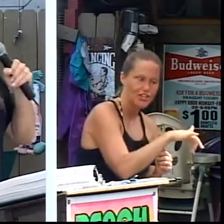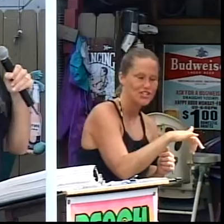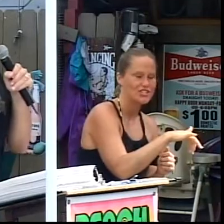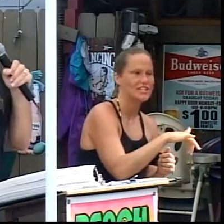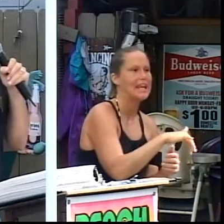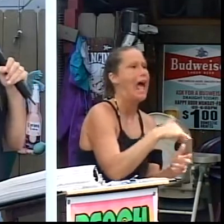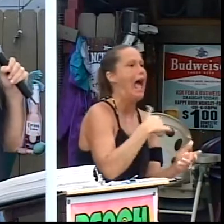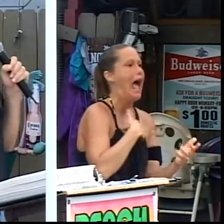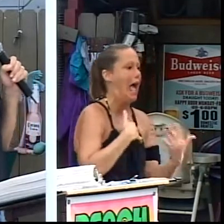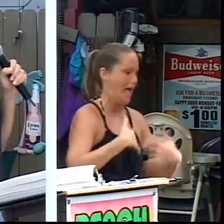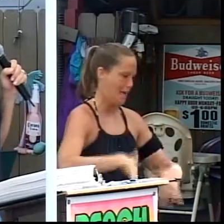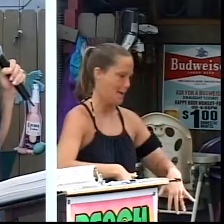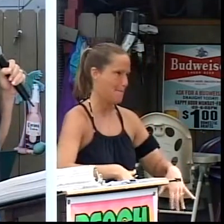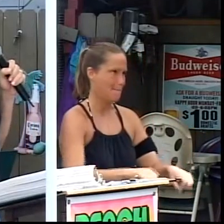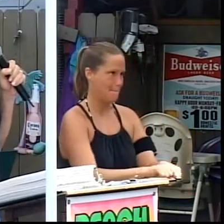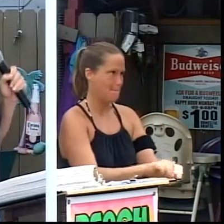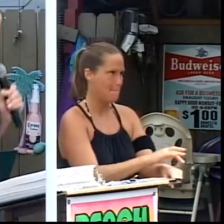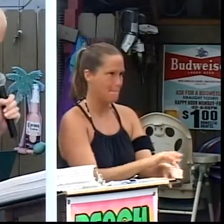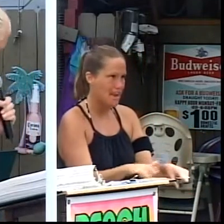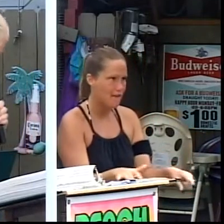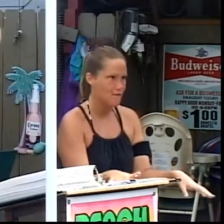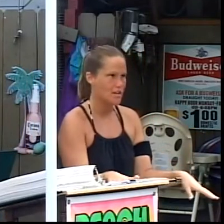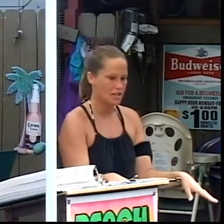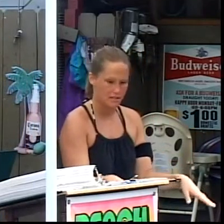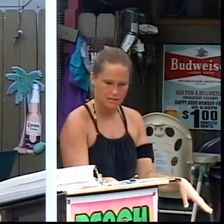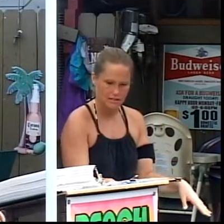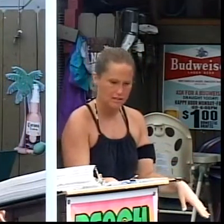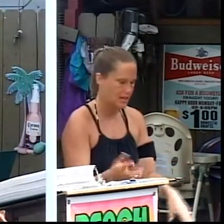What's your role? Oh, I'm clergy.